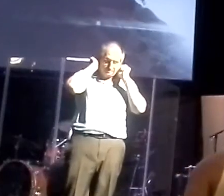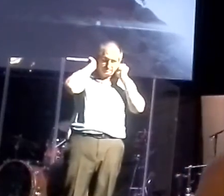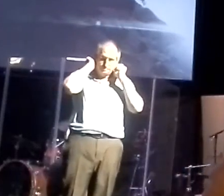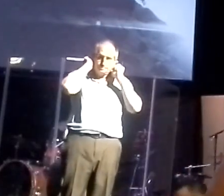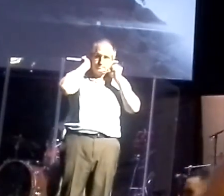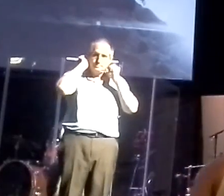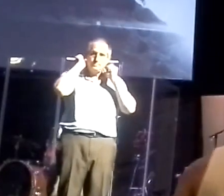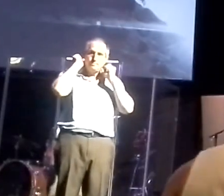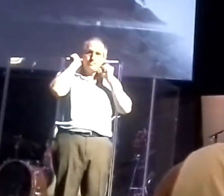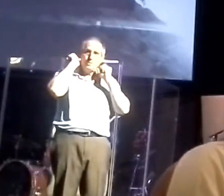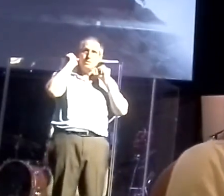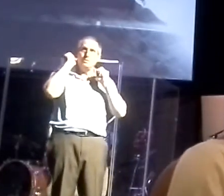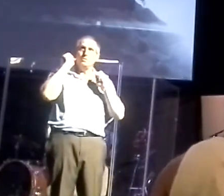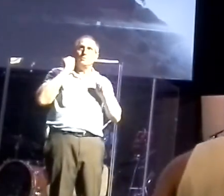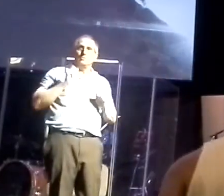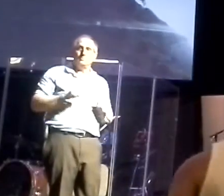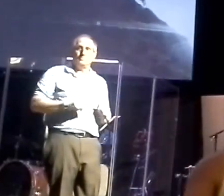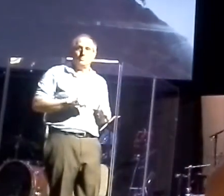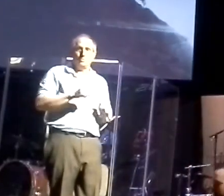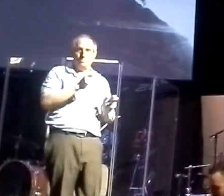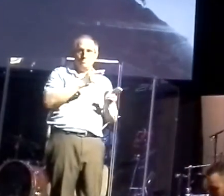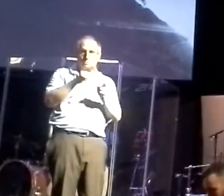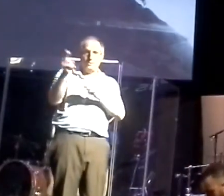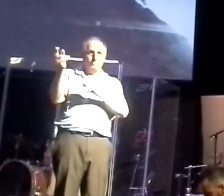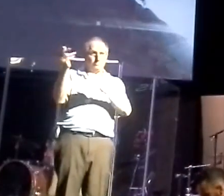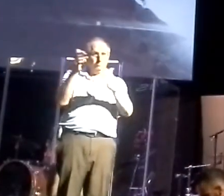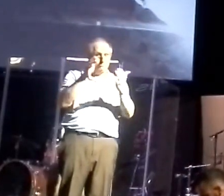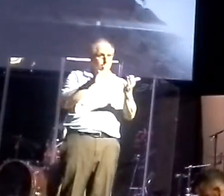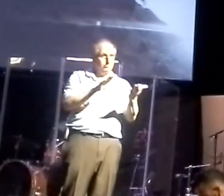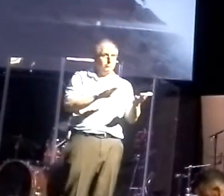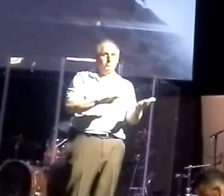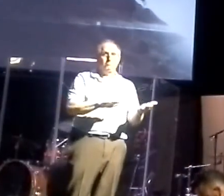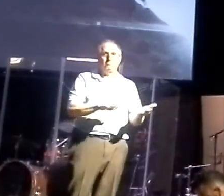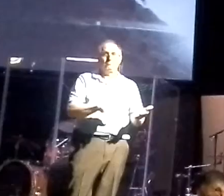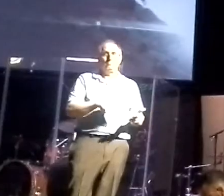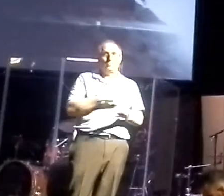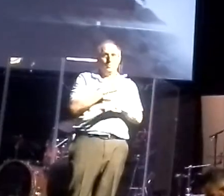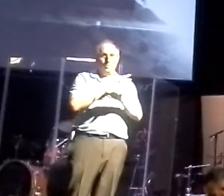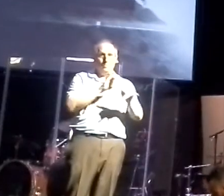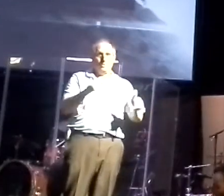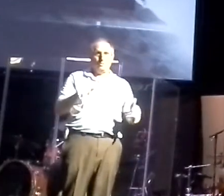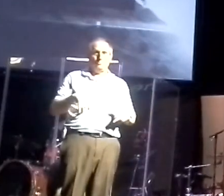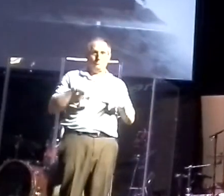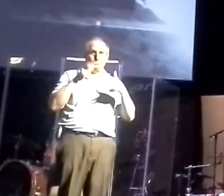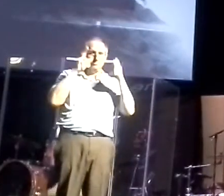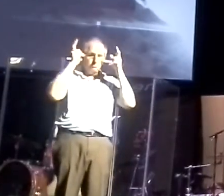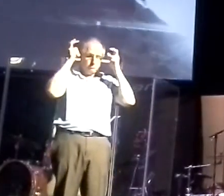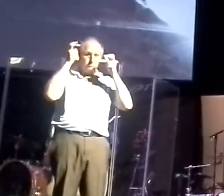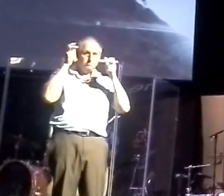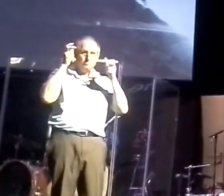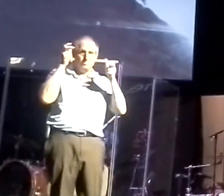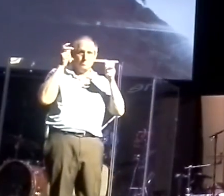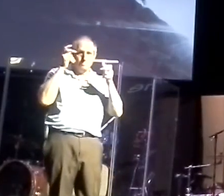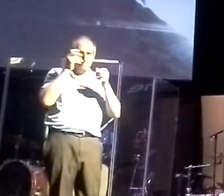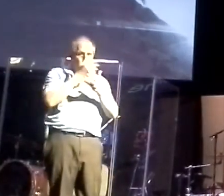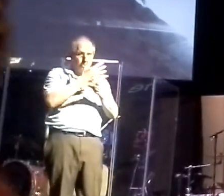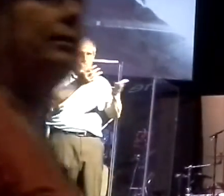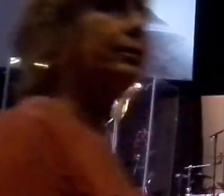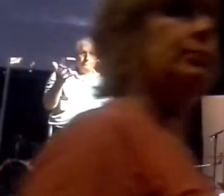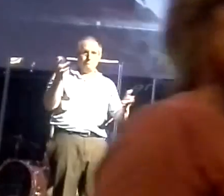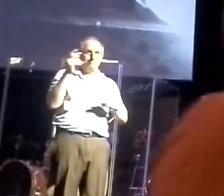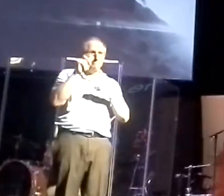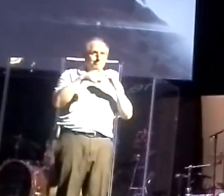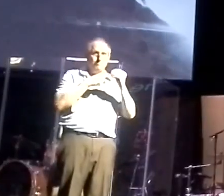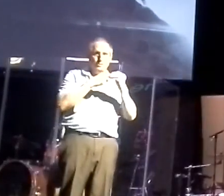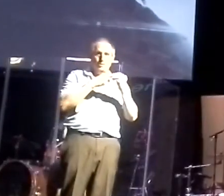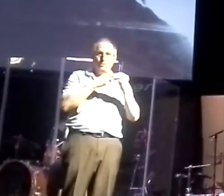The cross as you wait for the crown. Tell the world of the treasures